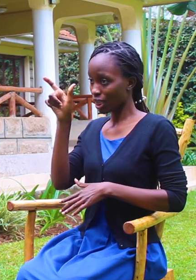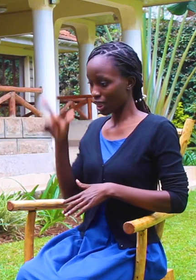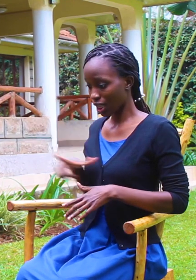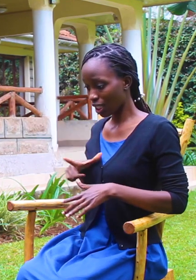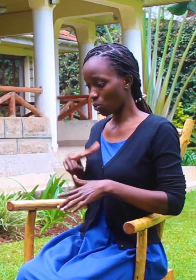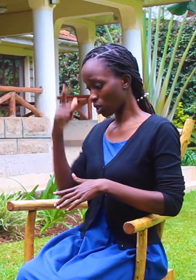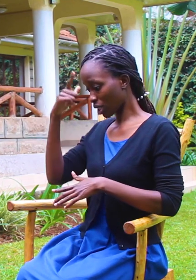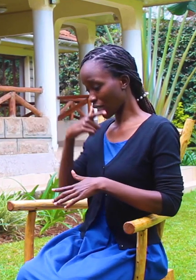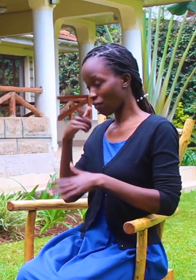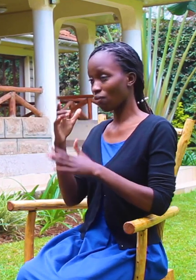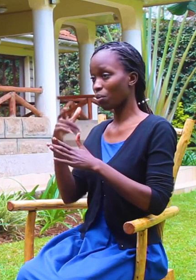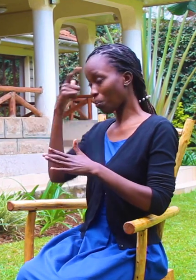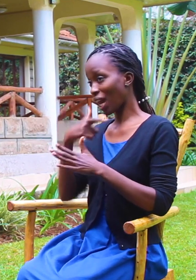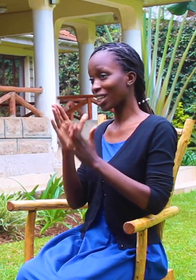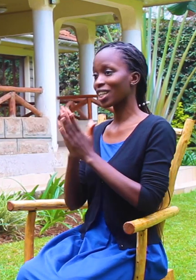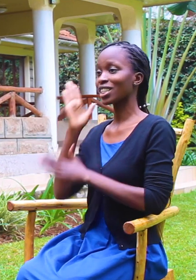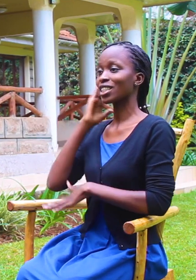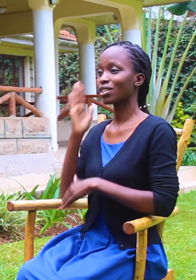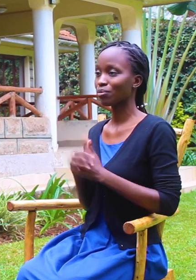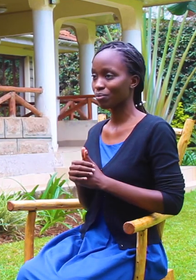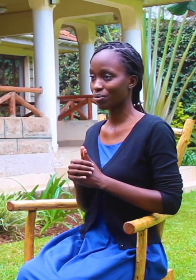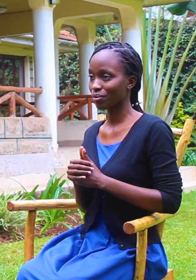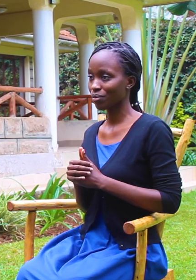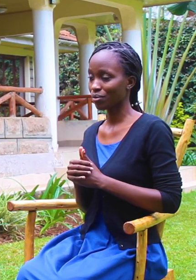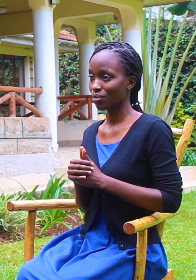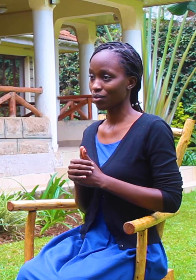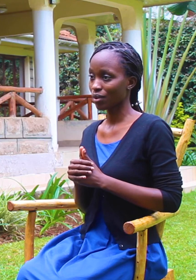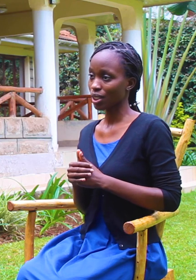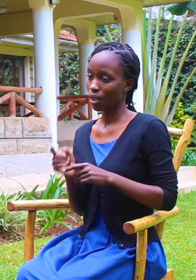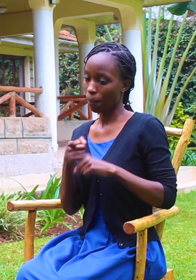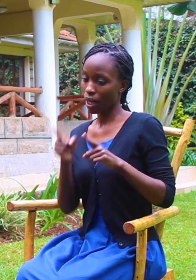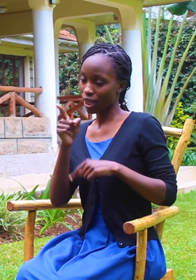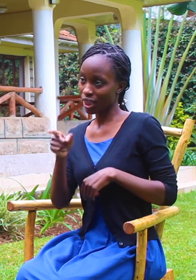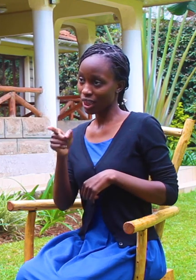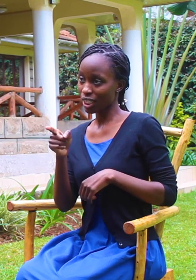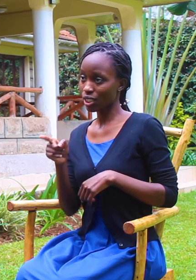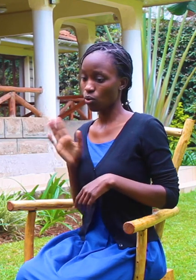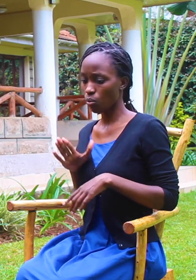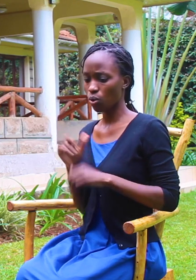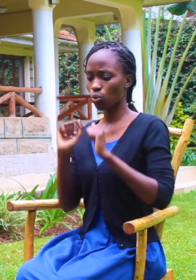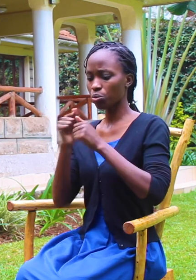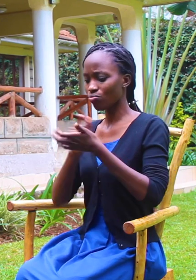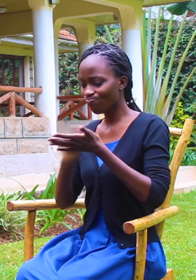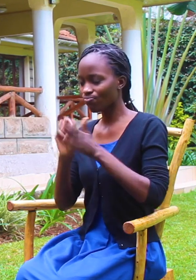blind. Deaf, blind. But she was able to write a lot of books. She achieved a